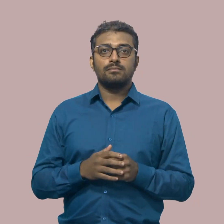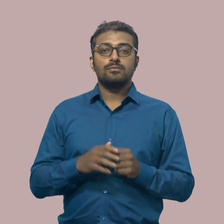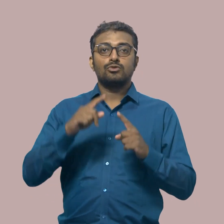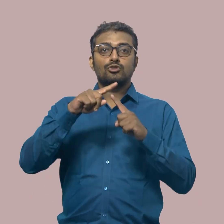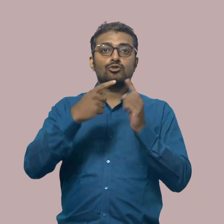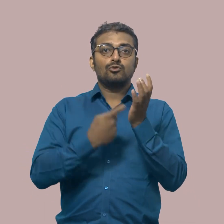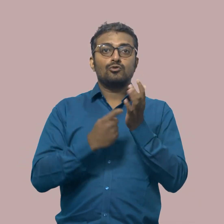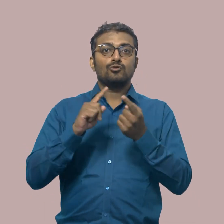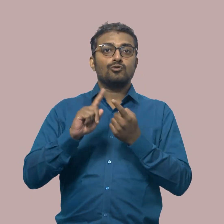tree,